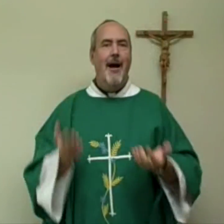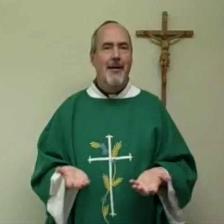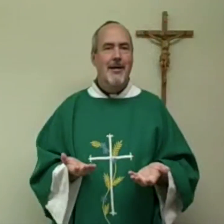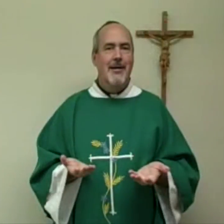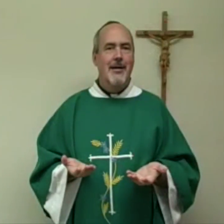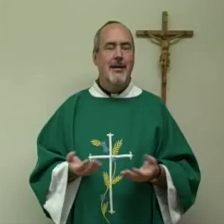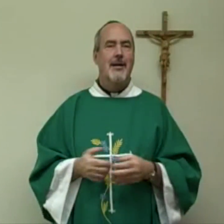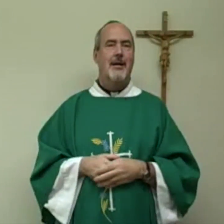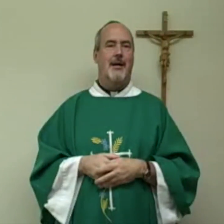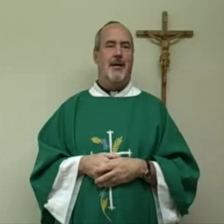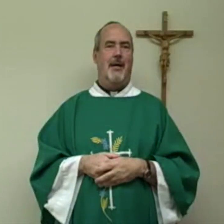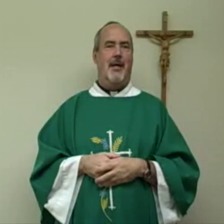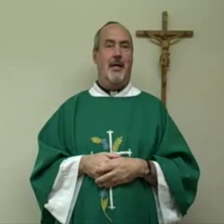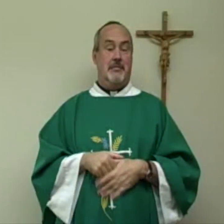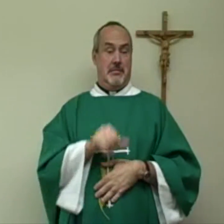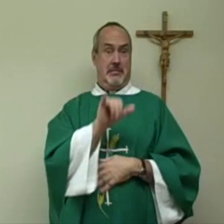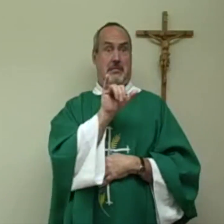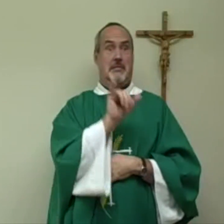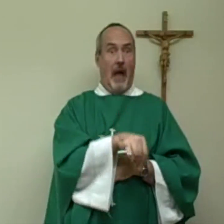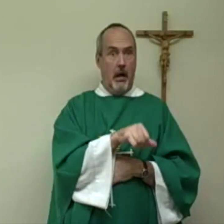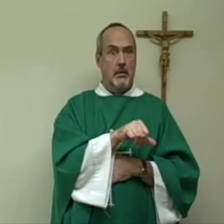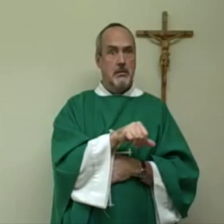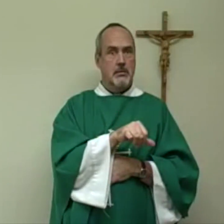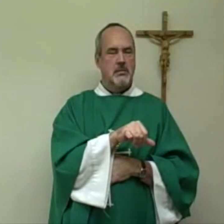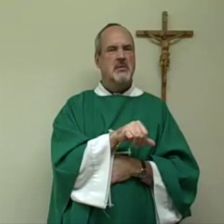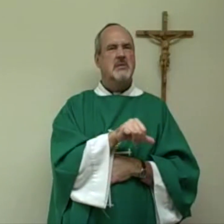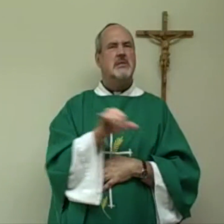and about their faith, and especially about God.